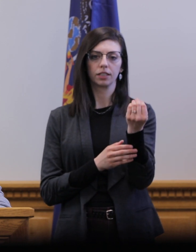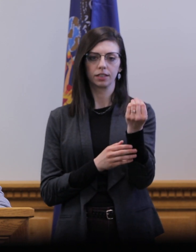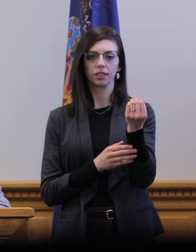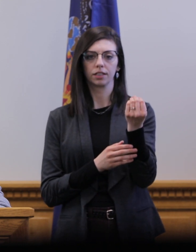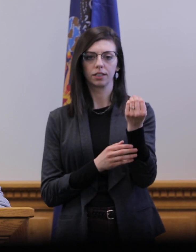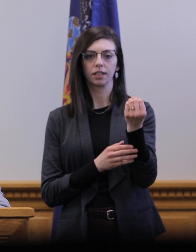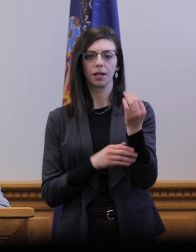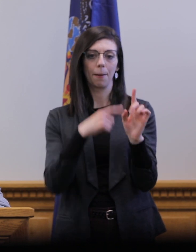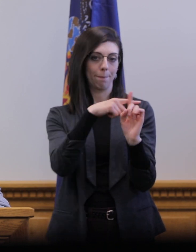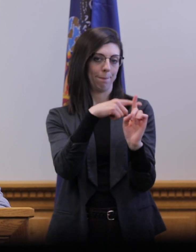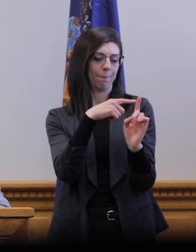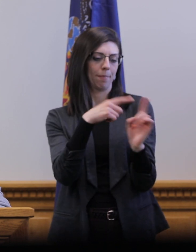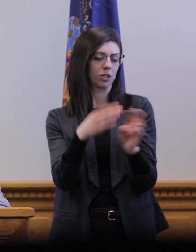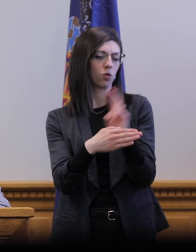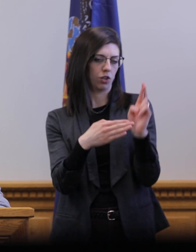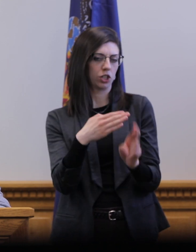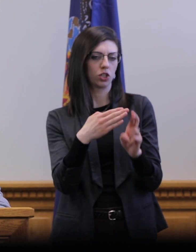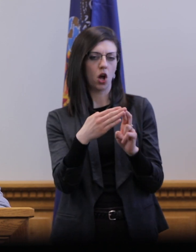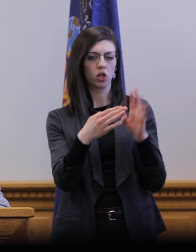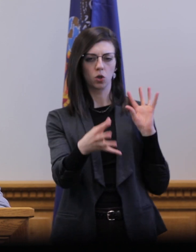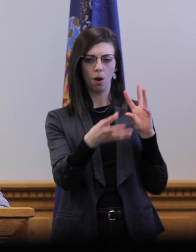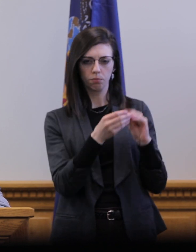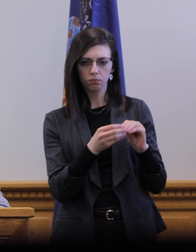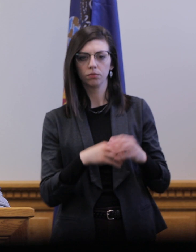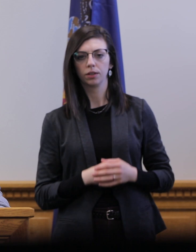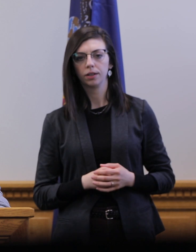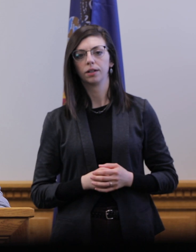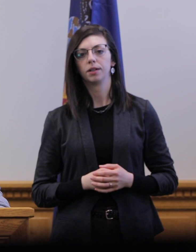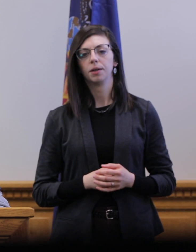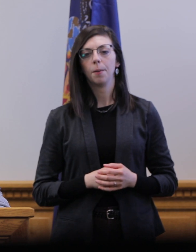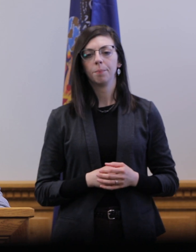6,814 positive test results have come back. Total